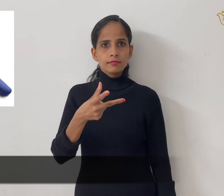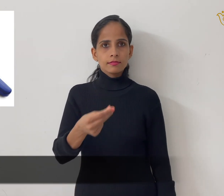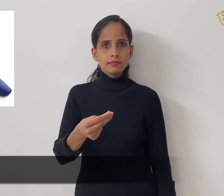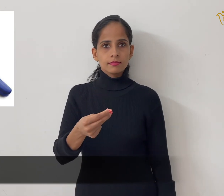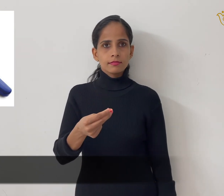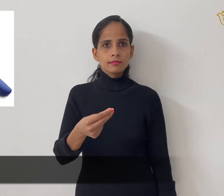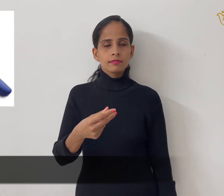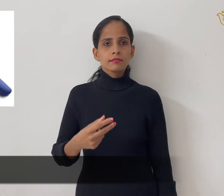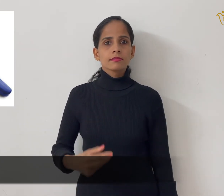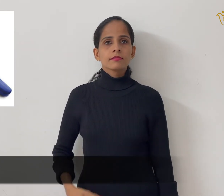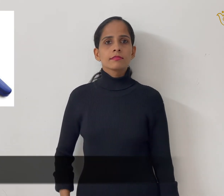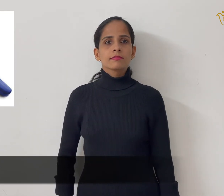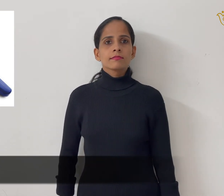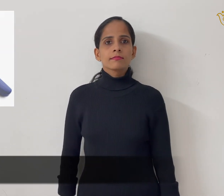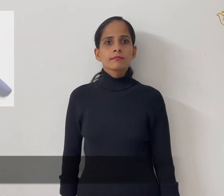lighter,